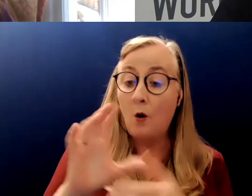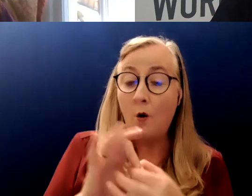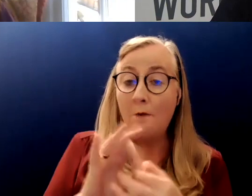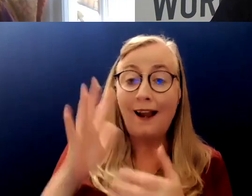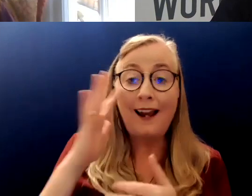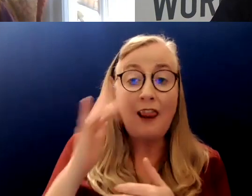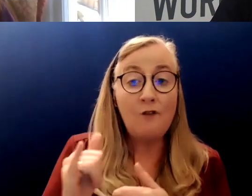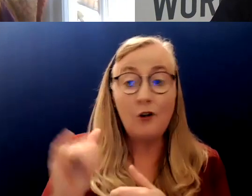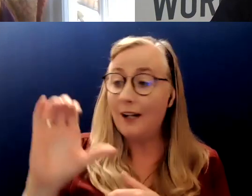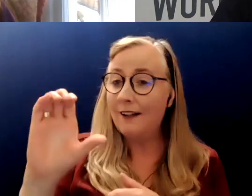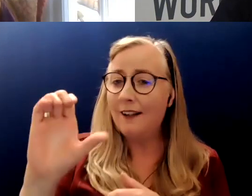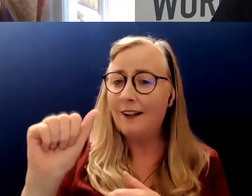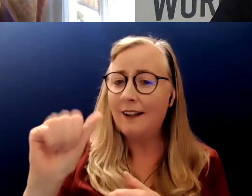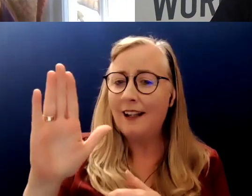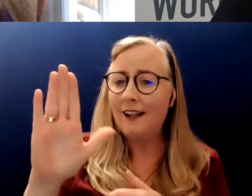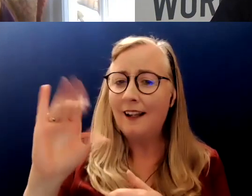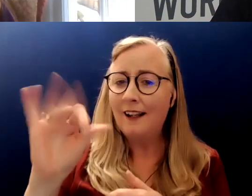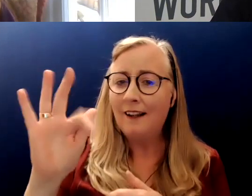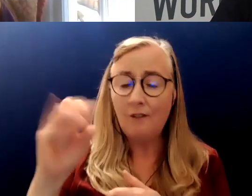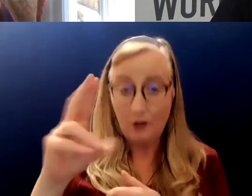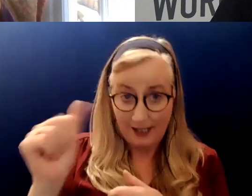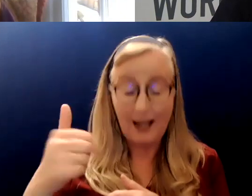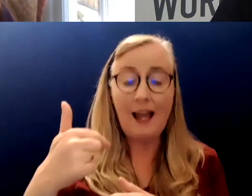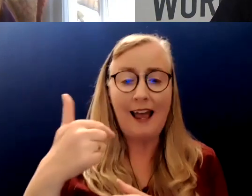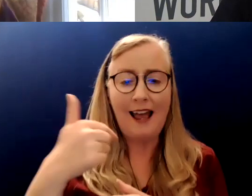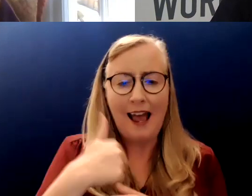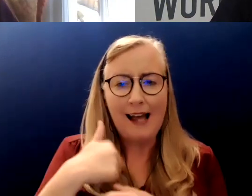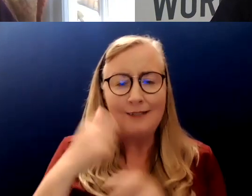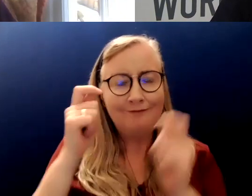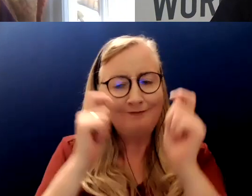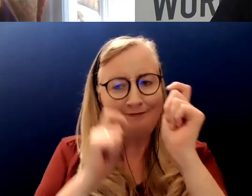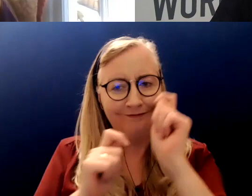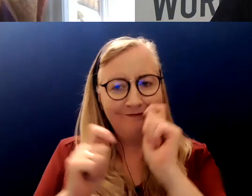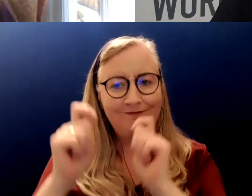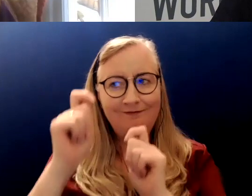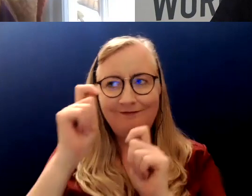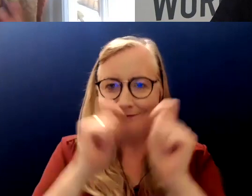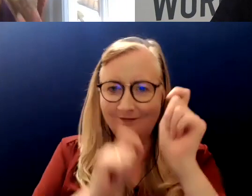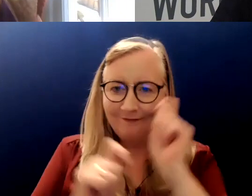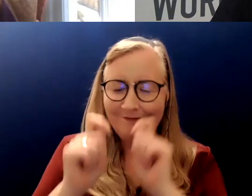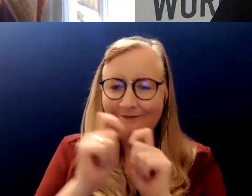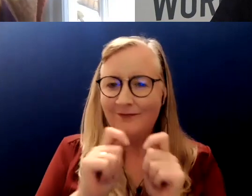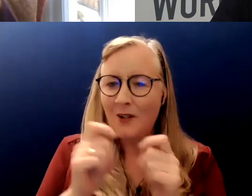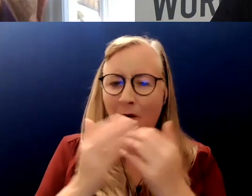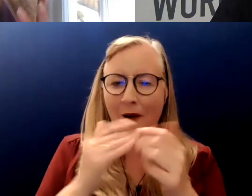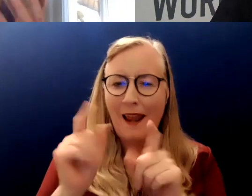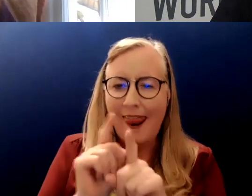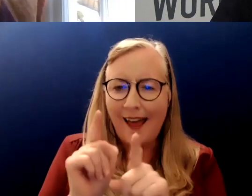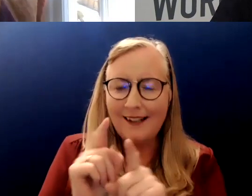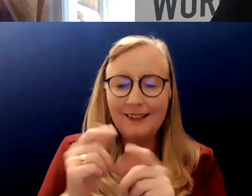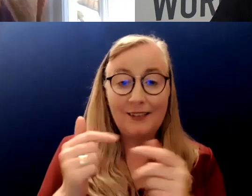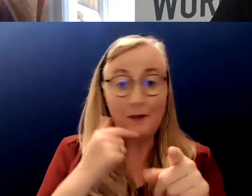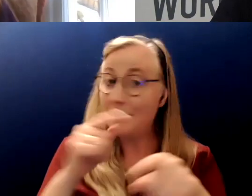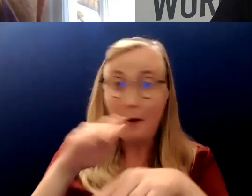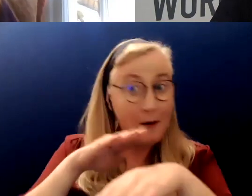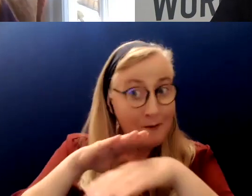So I thought about what this might look like. And this is, of course, before computers